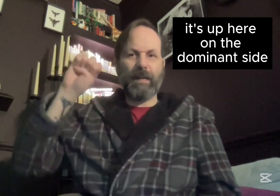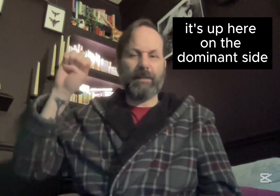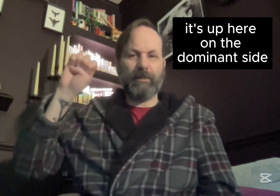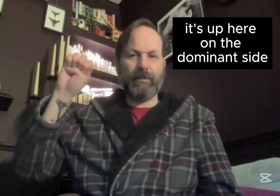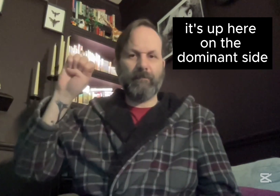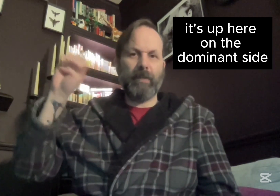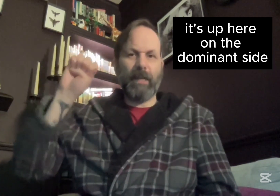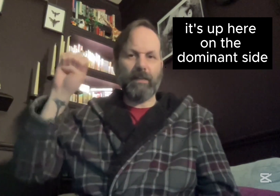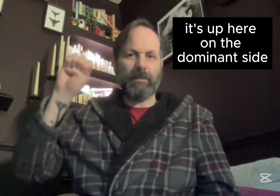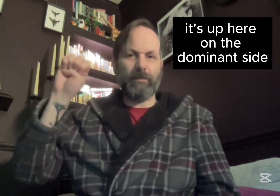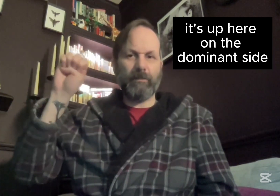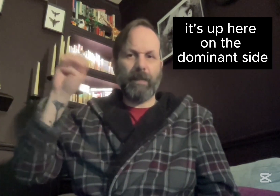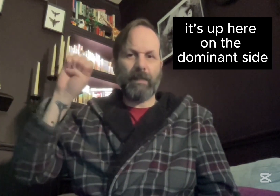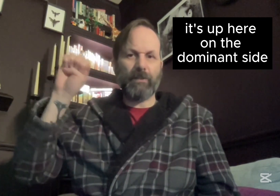side, England, English.